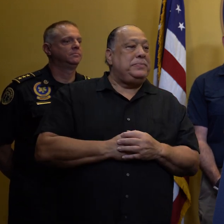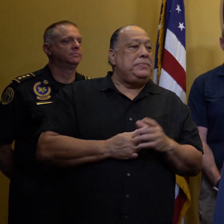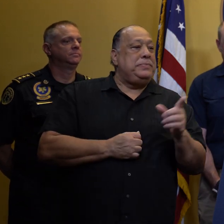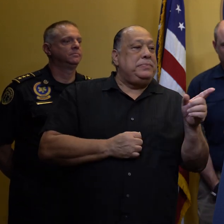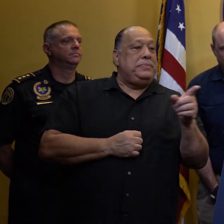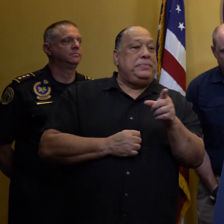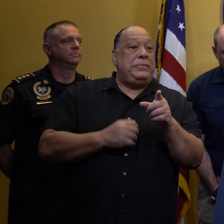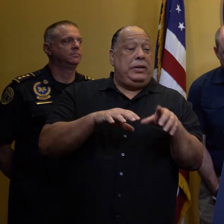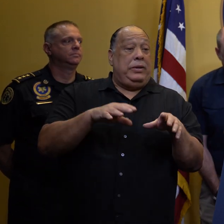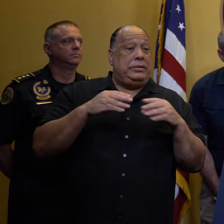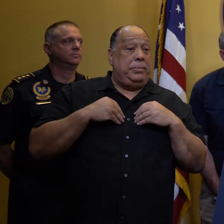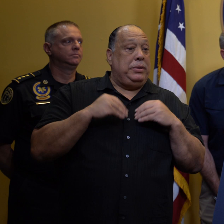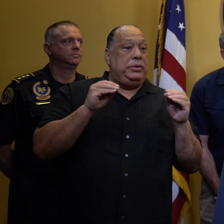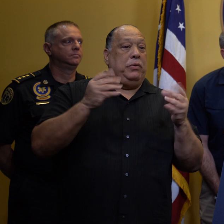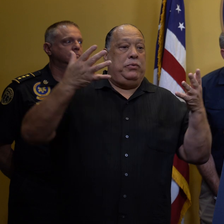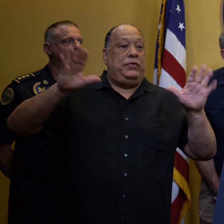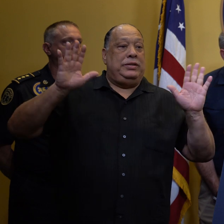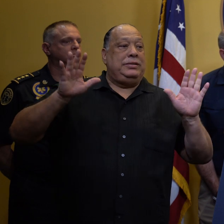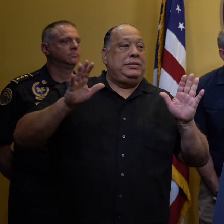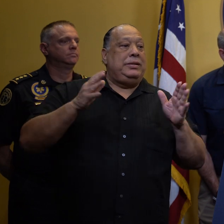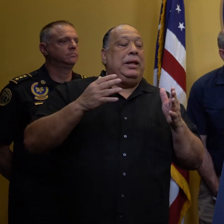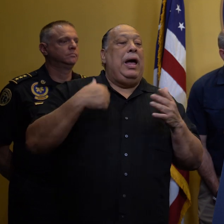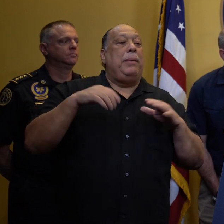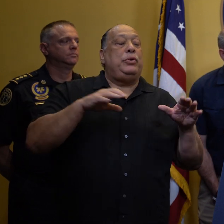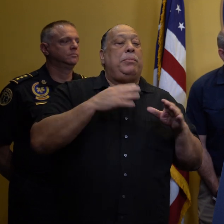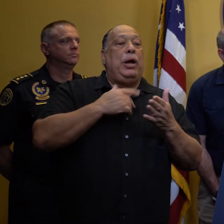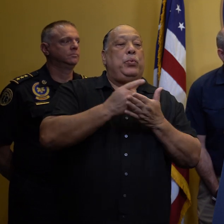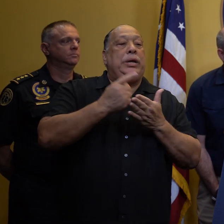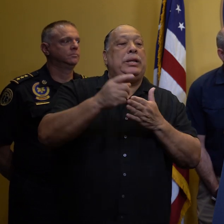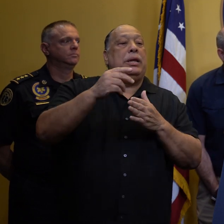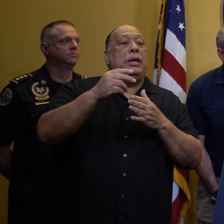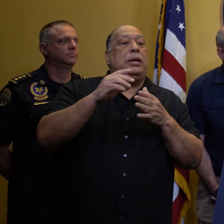we Any now? off-topic questions? No, we're done here, folks. Yeah, I'm doing my We weekly